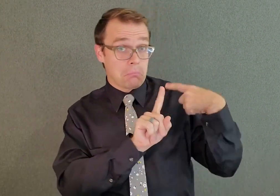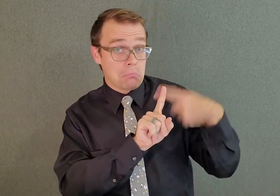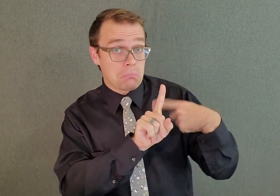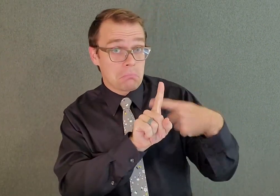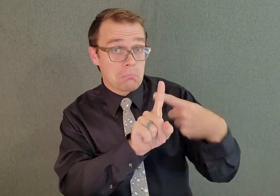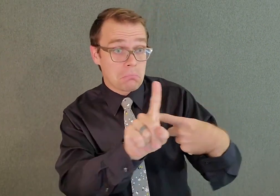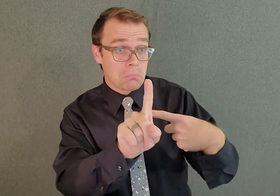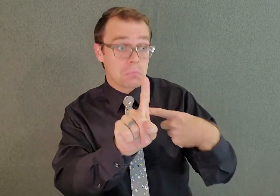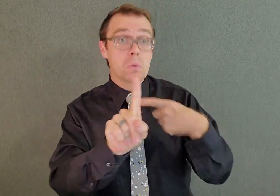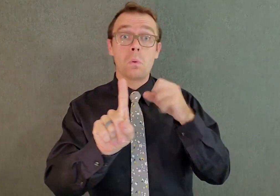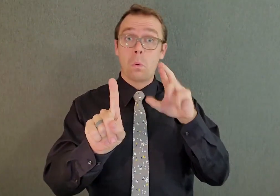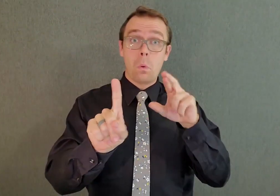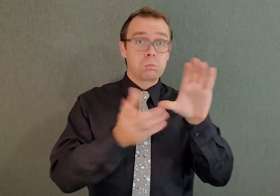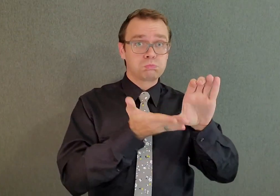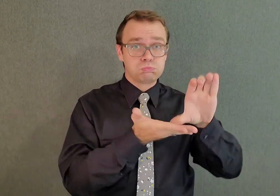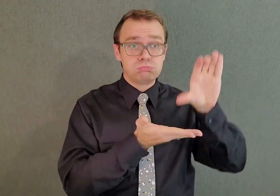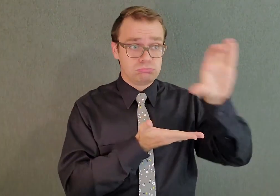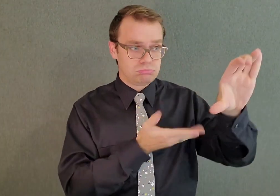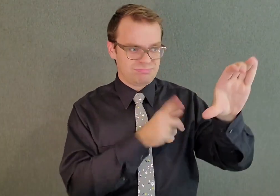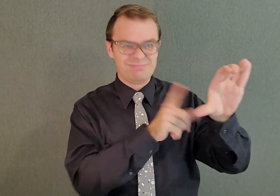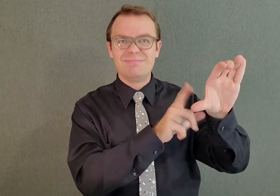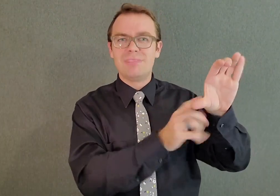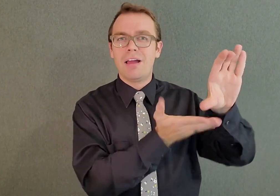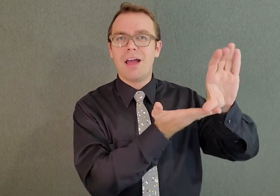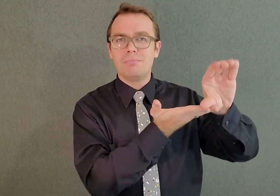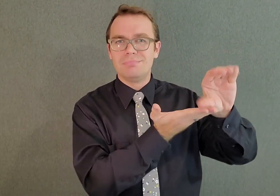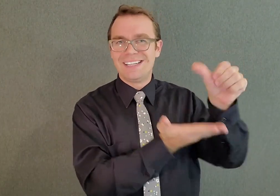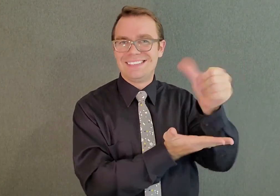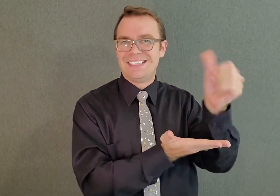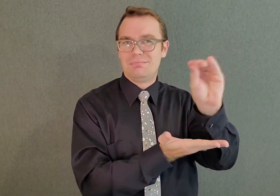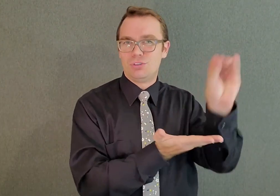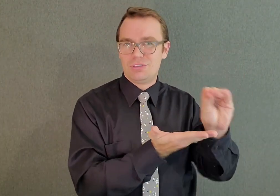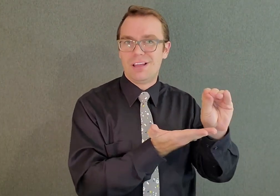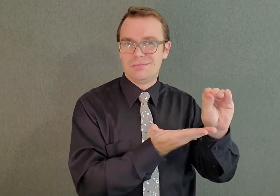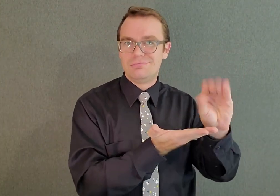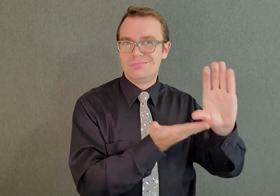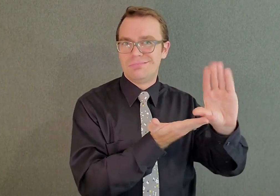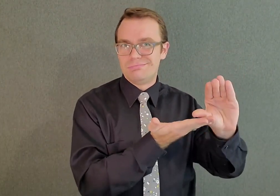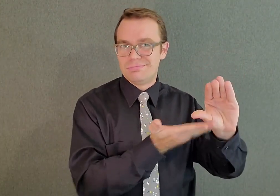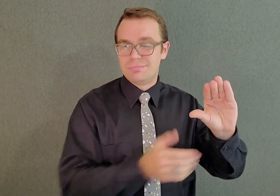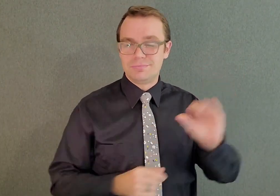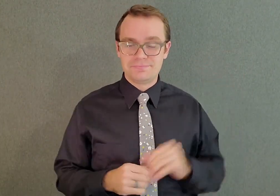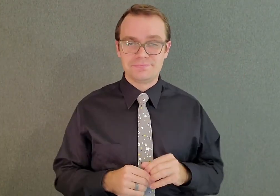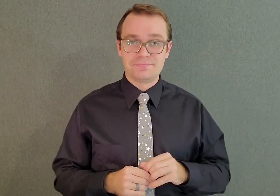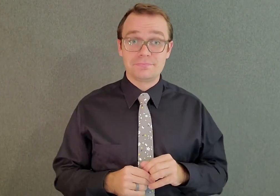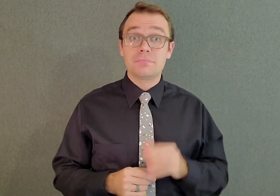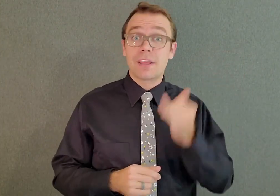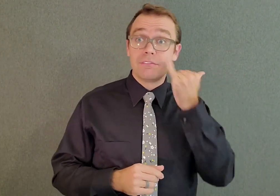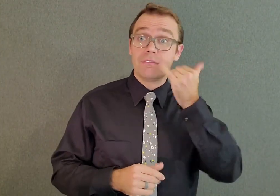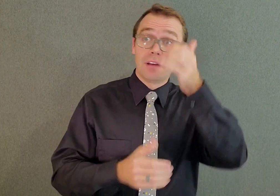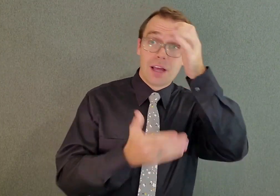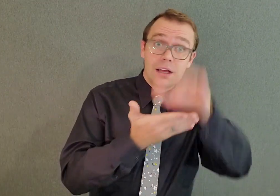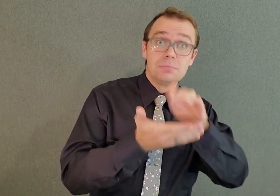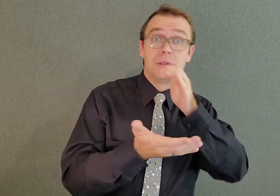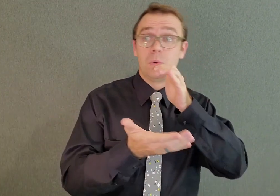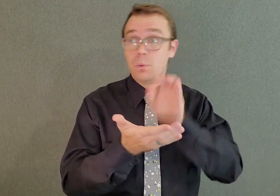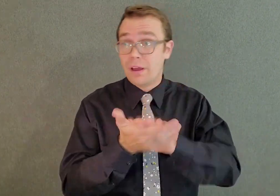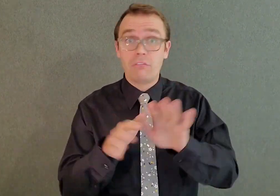paying monthly or all in advance, which discounts your care by 10%. If you have a spouse or a family member or